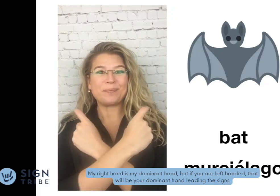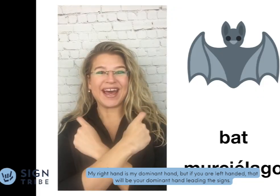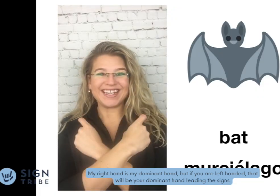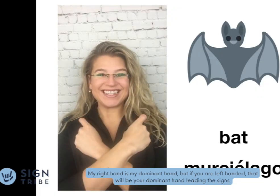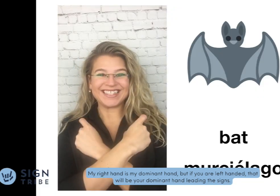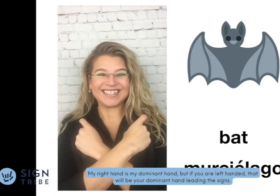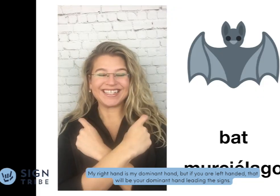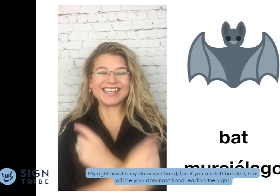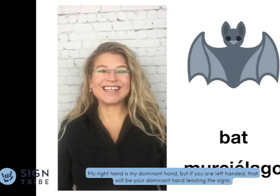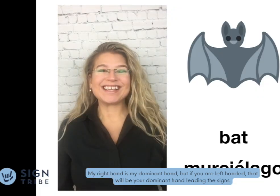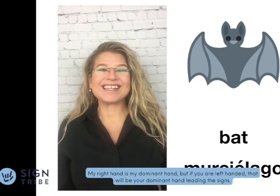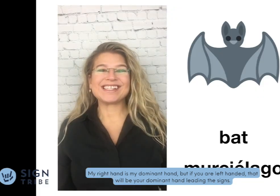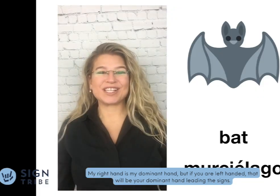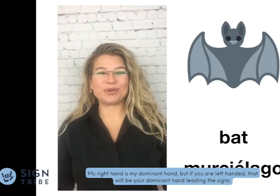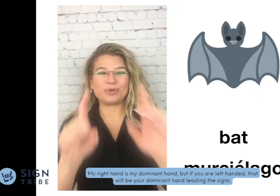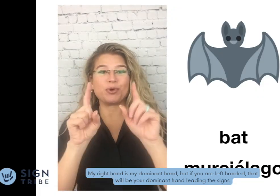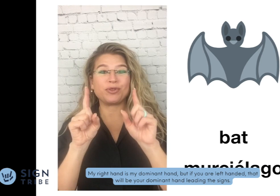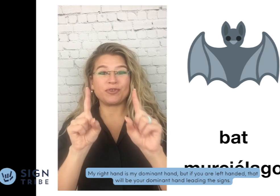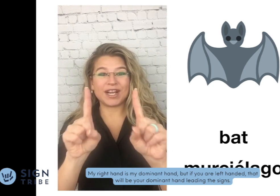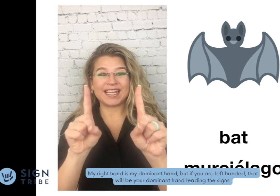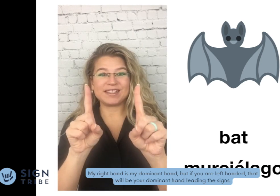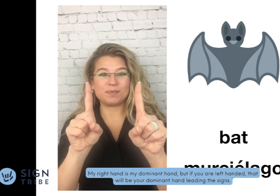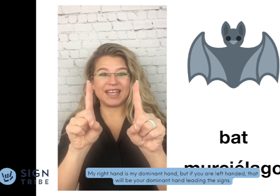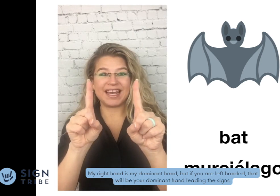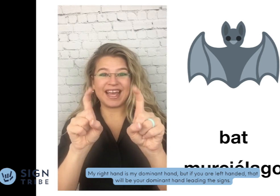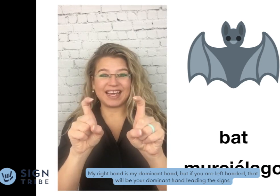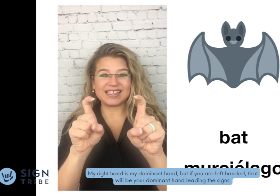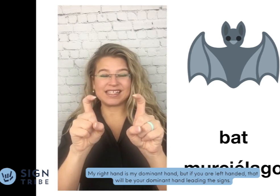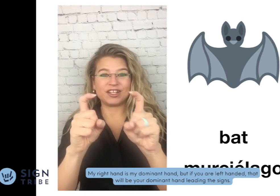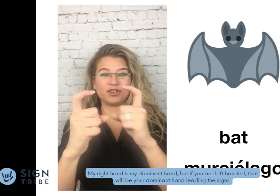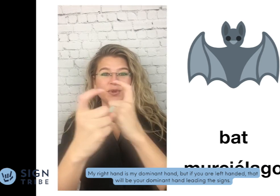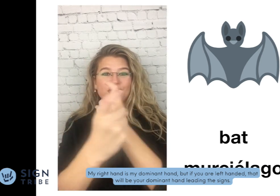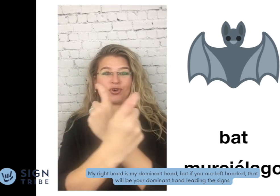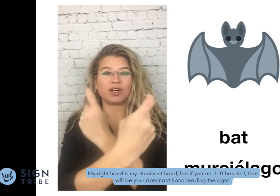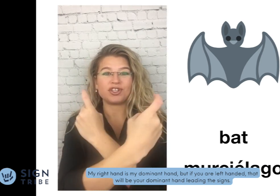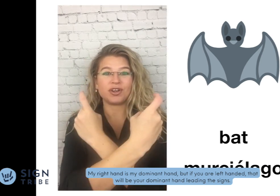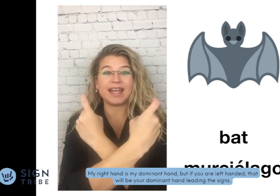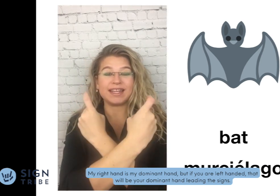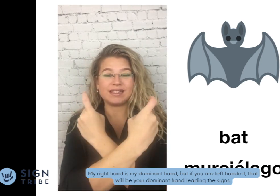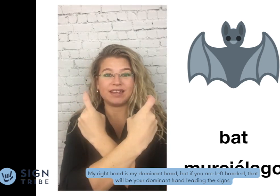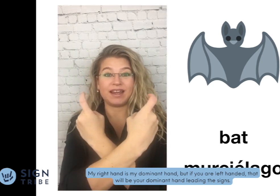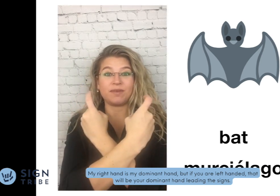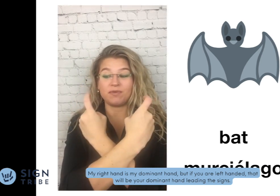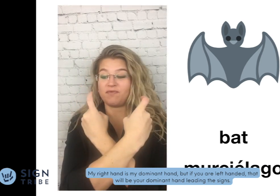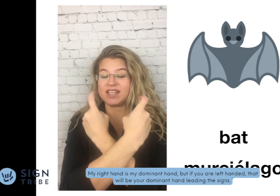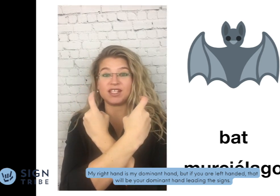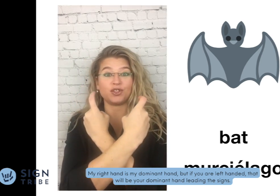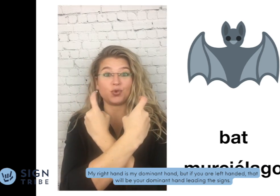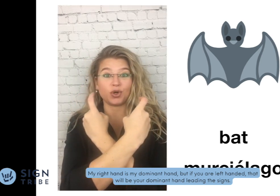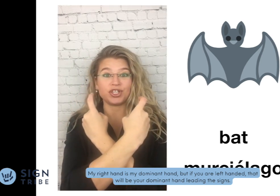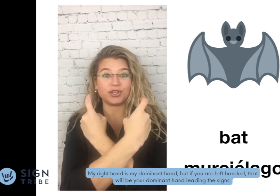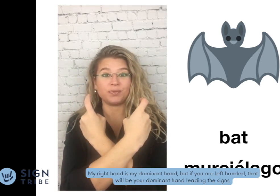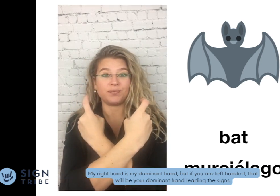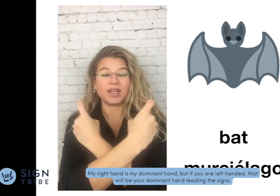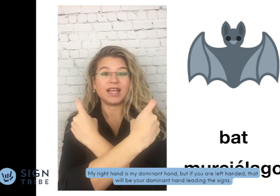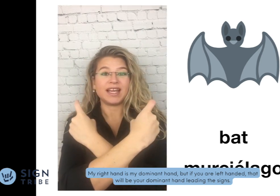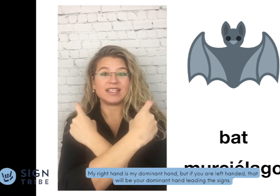Bat. So with both of your hands, make an X, and you're going to cross your hands and have them facing toward you and touch